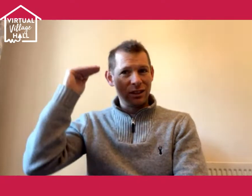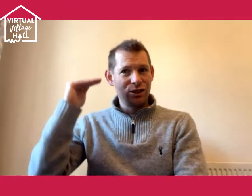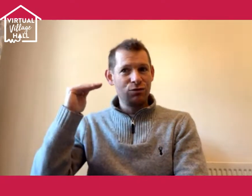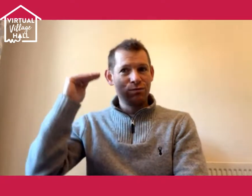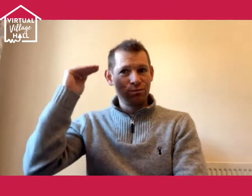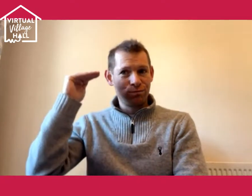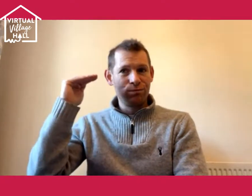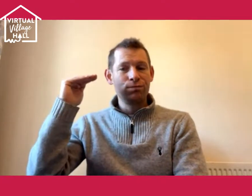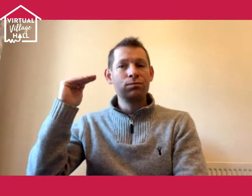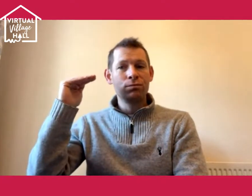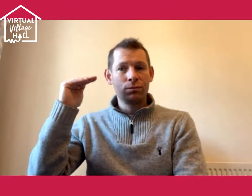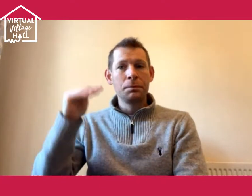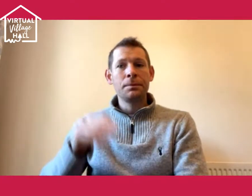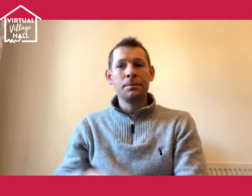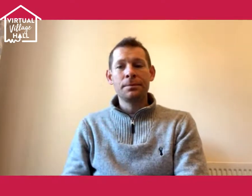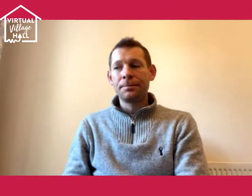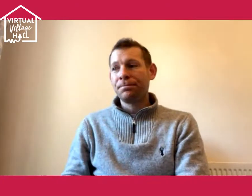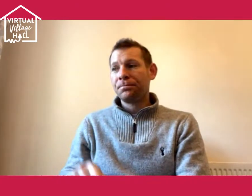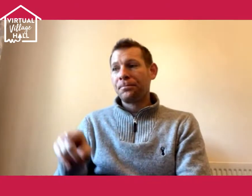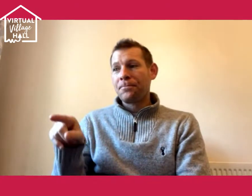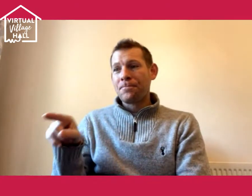He's average height.